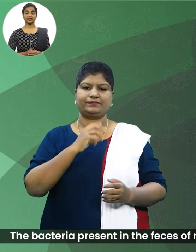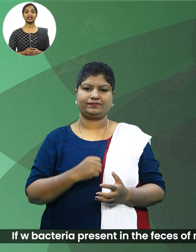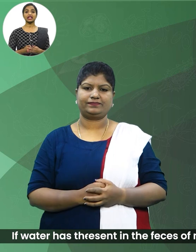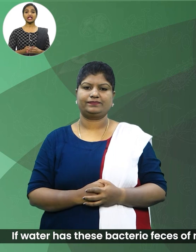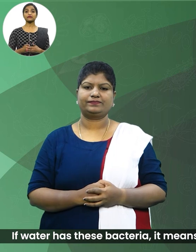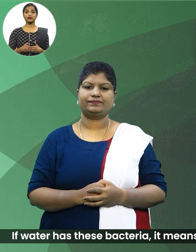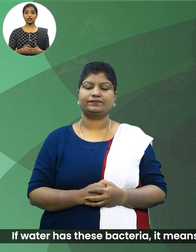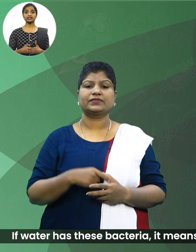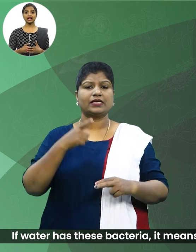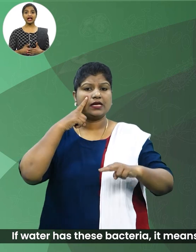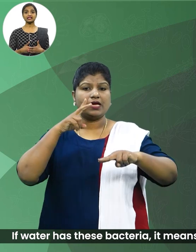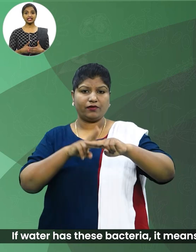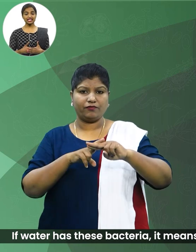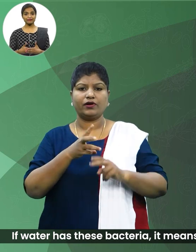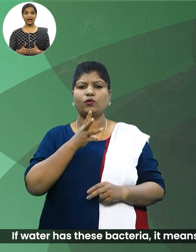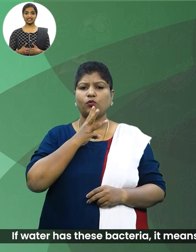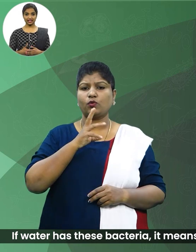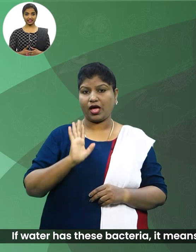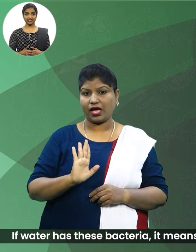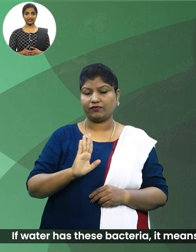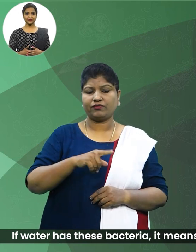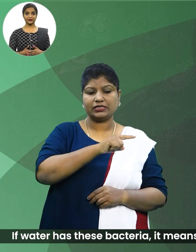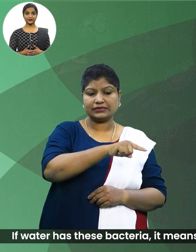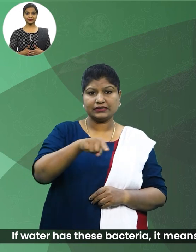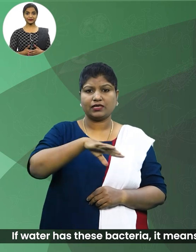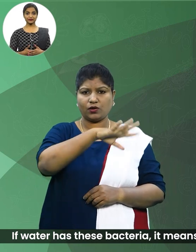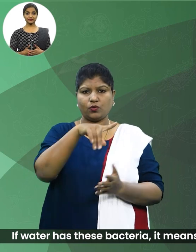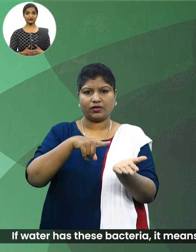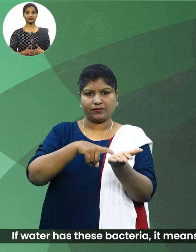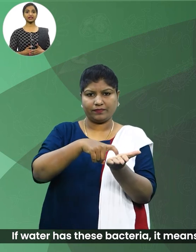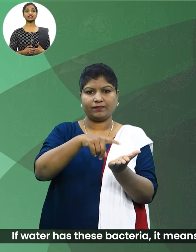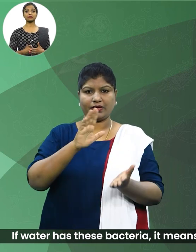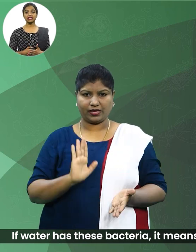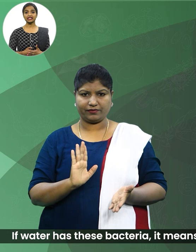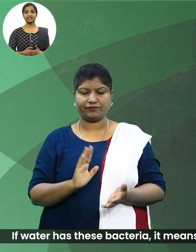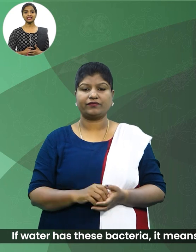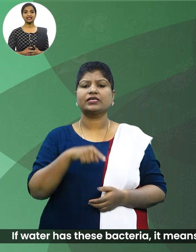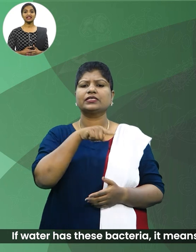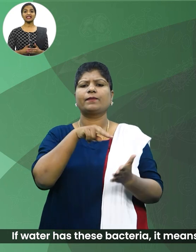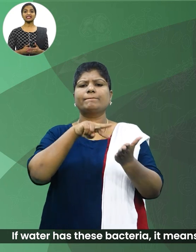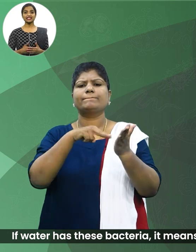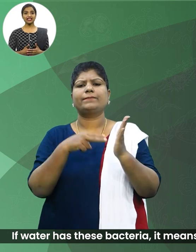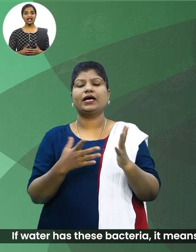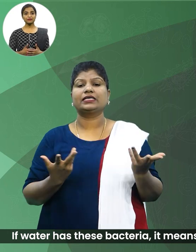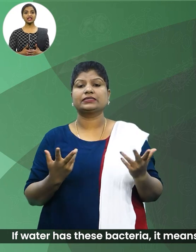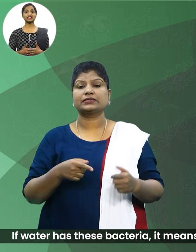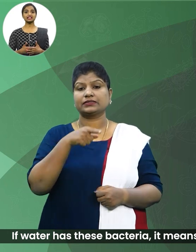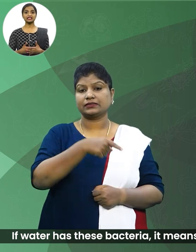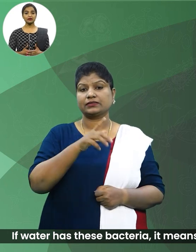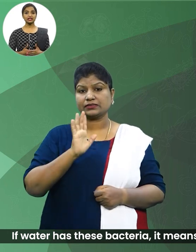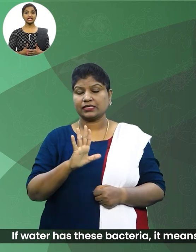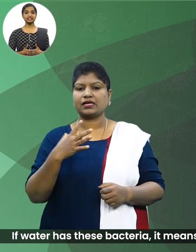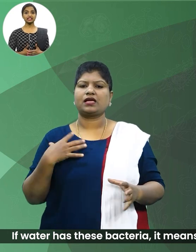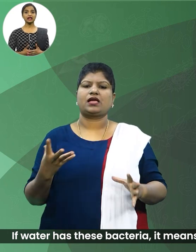If water has these bacteria, it means that it has been